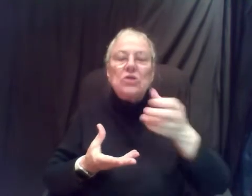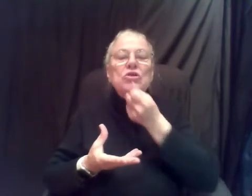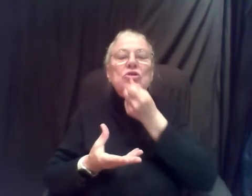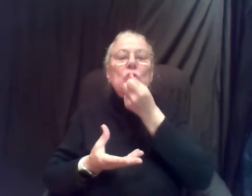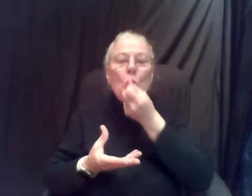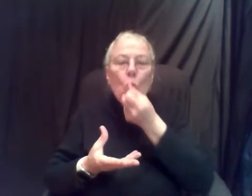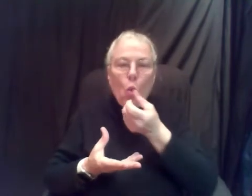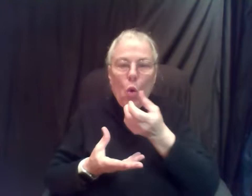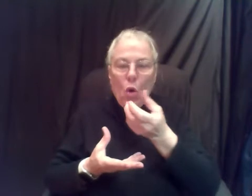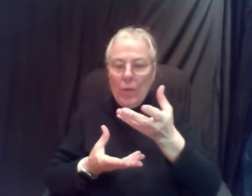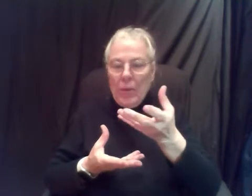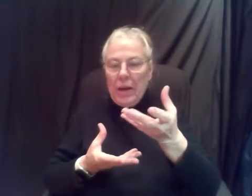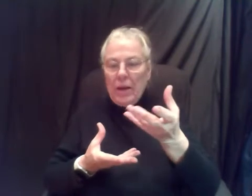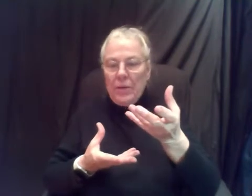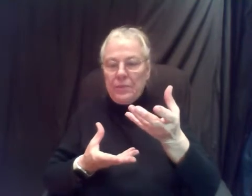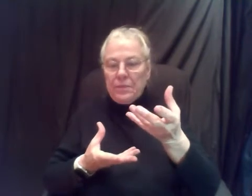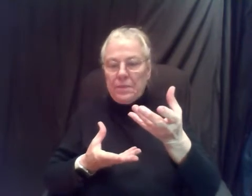just warm.